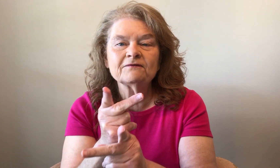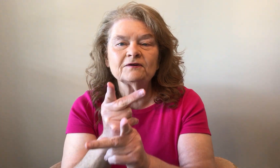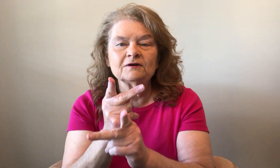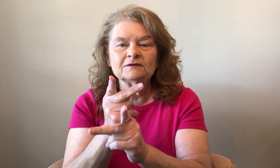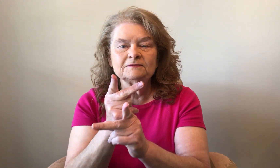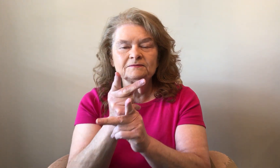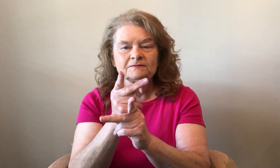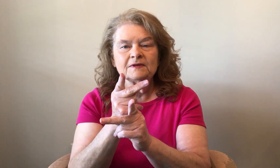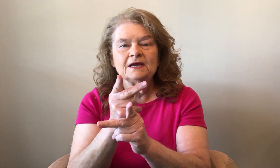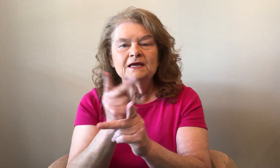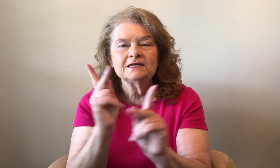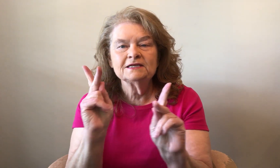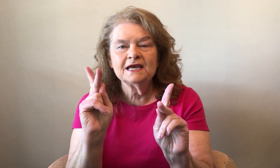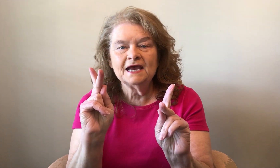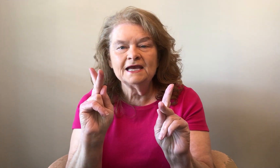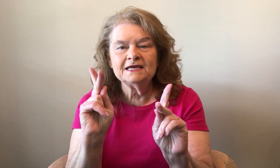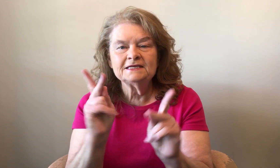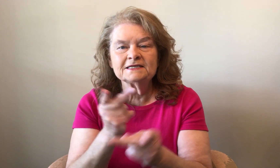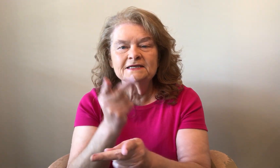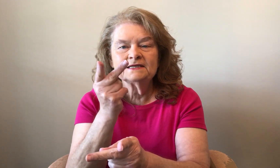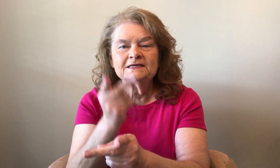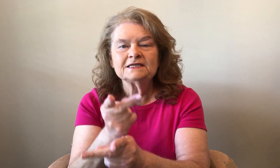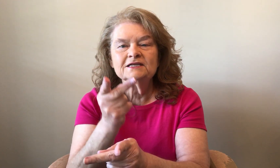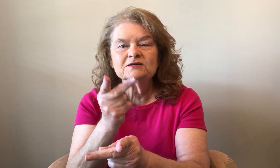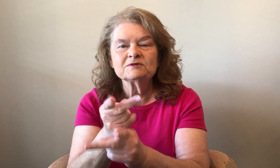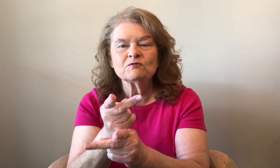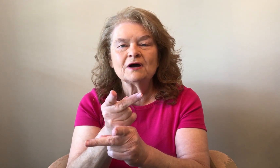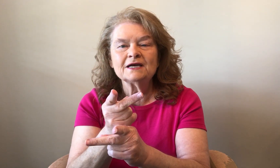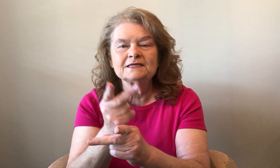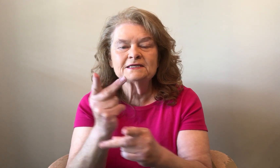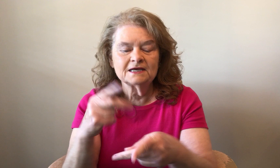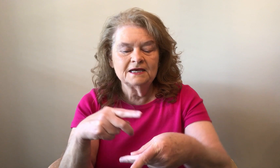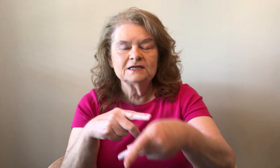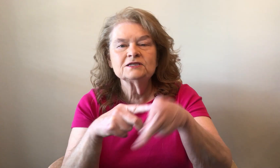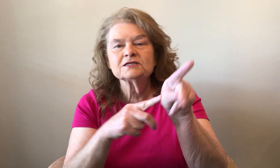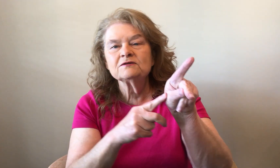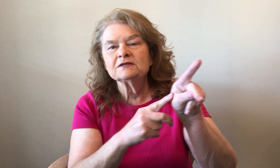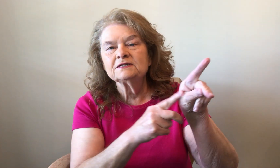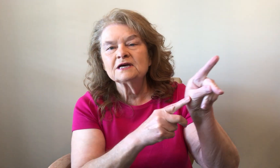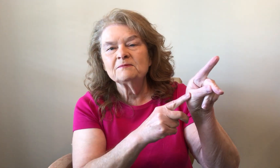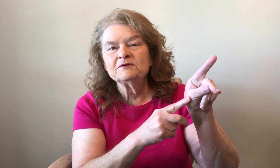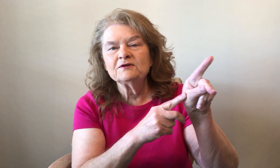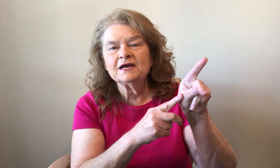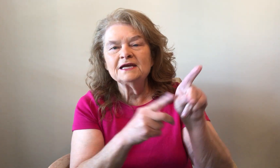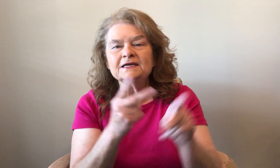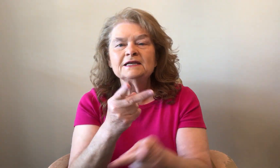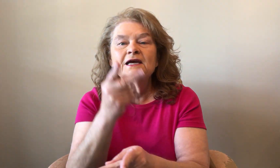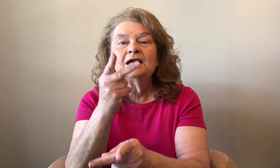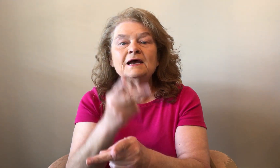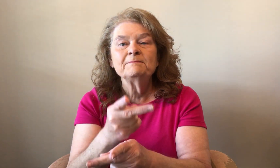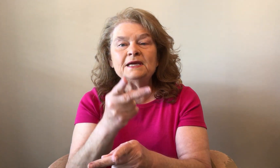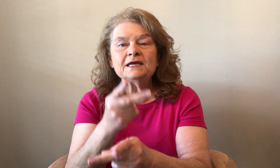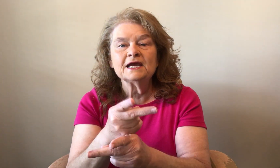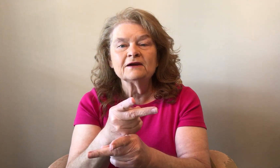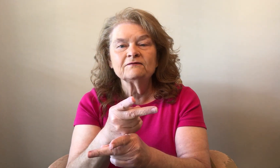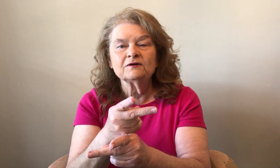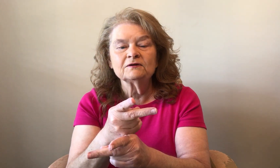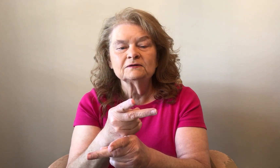careful. K's, touch them twice, just on the top of your hand. Be careful.